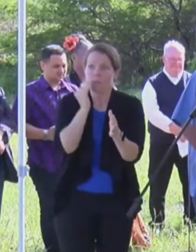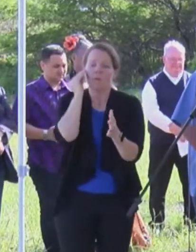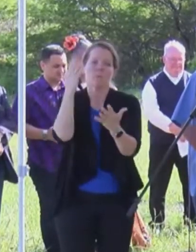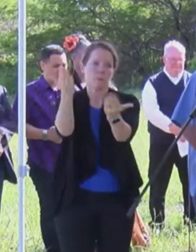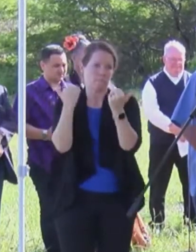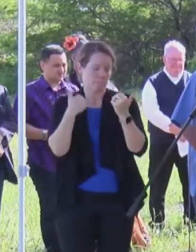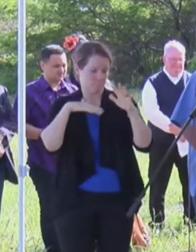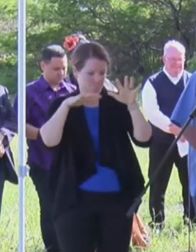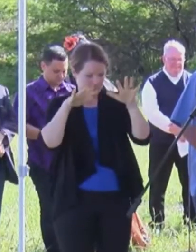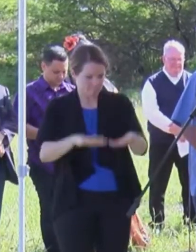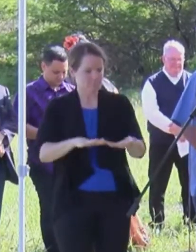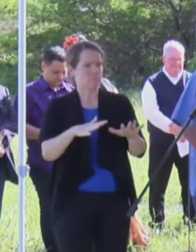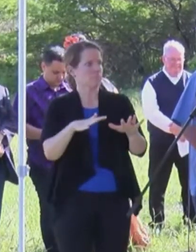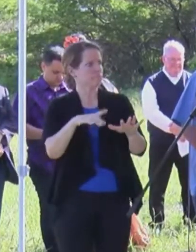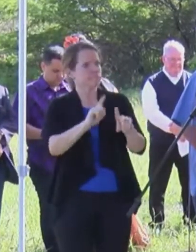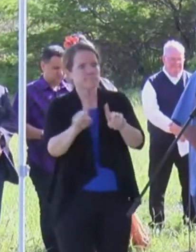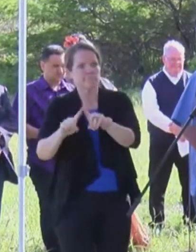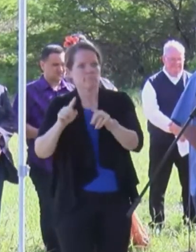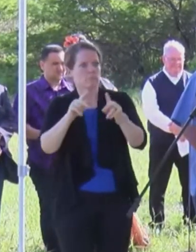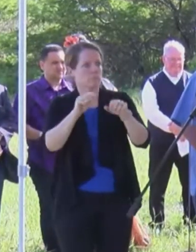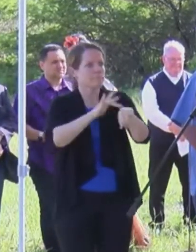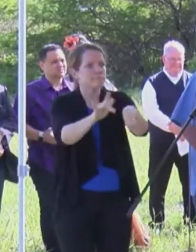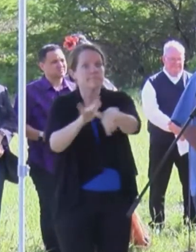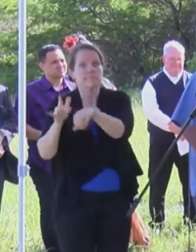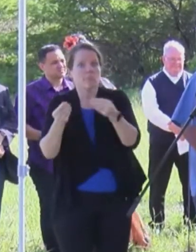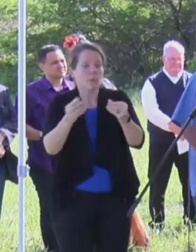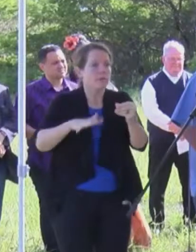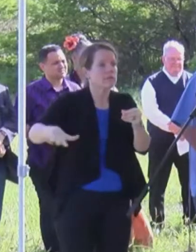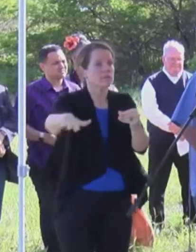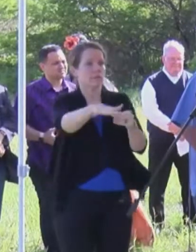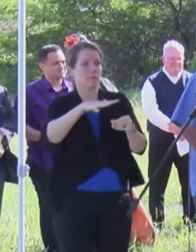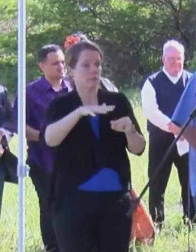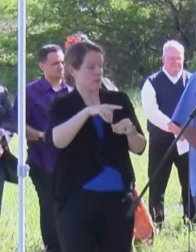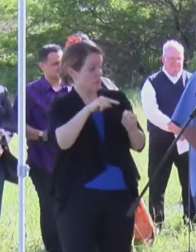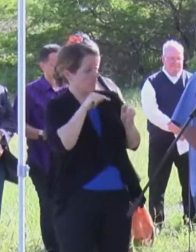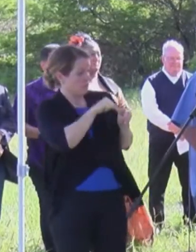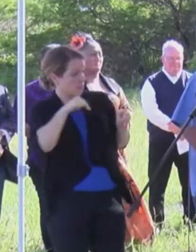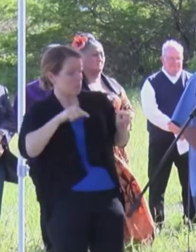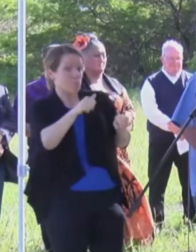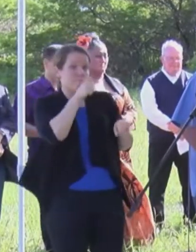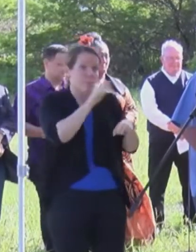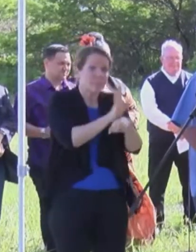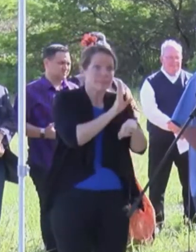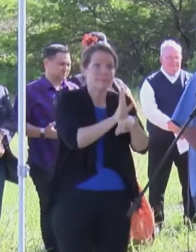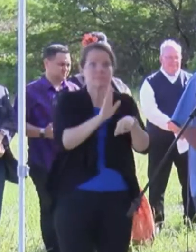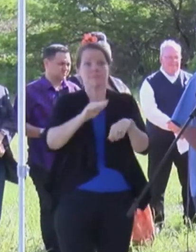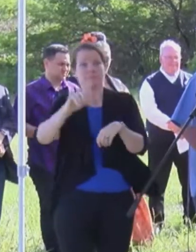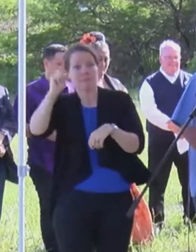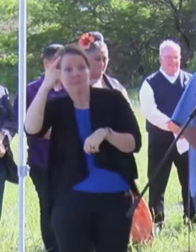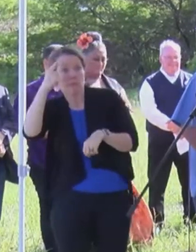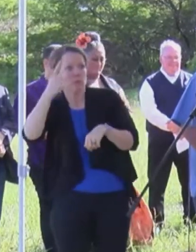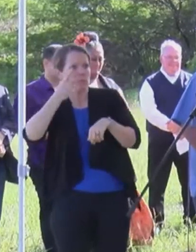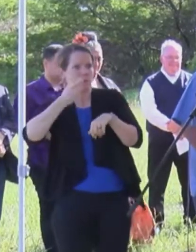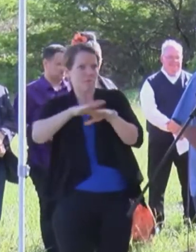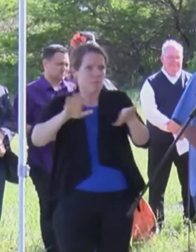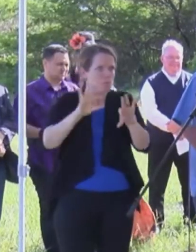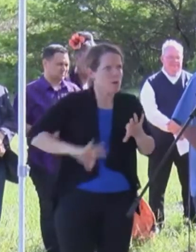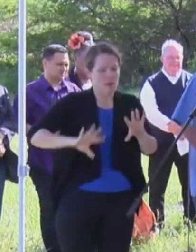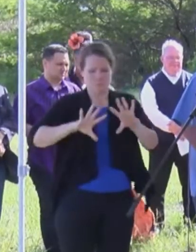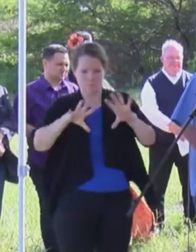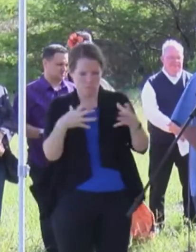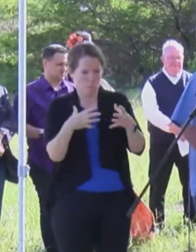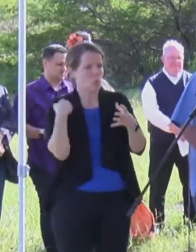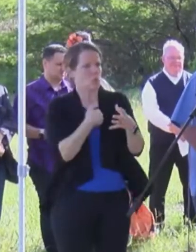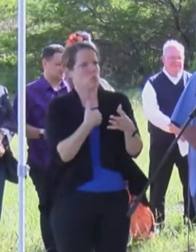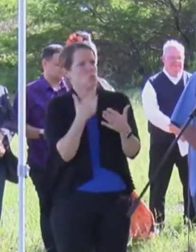sleeves. I think this is a major, not just a financial commitment, but a moral and value commitment that we should have to the